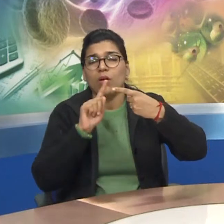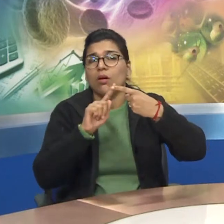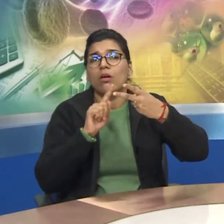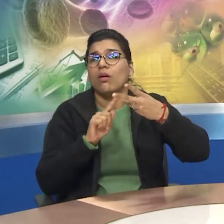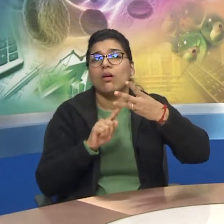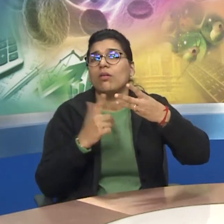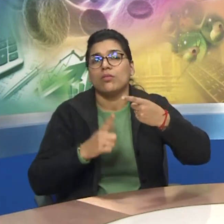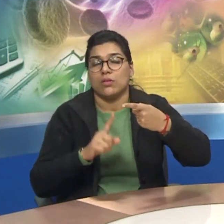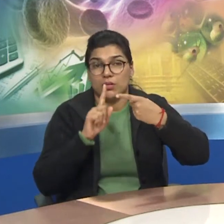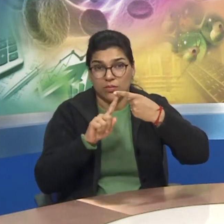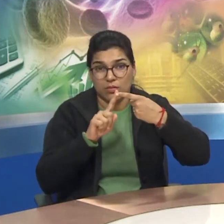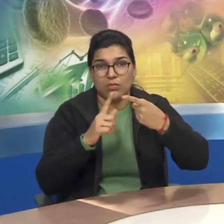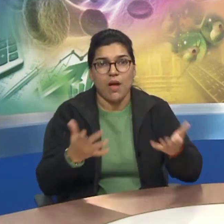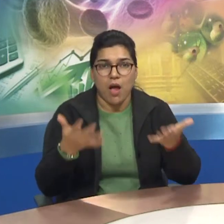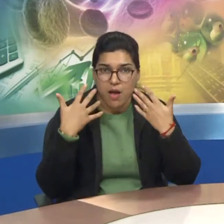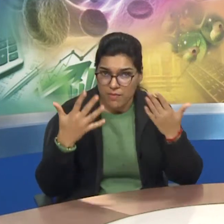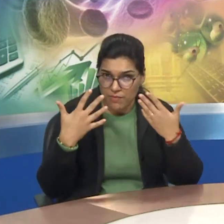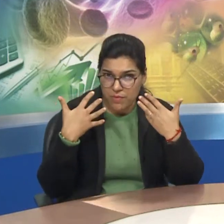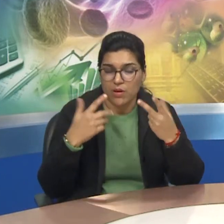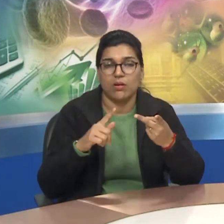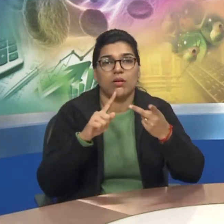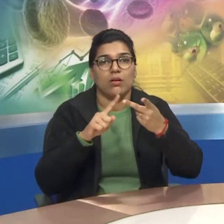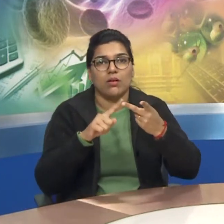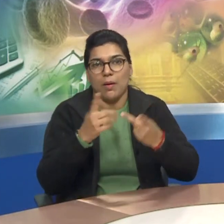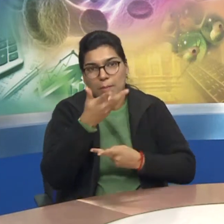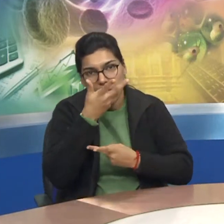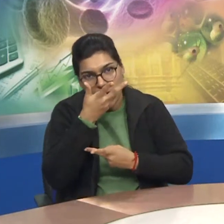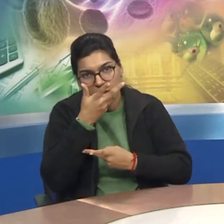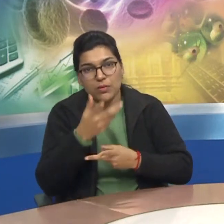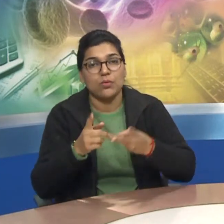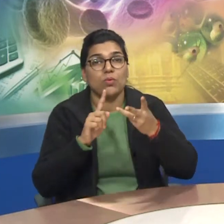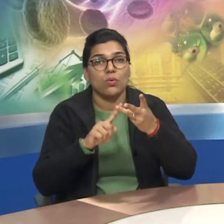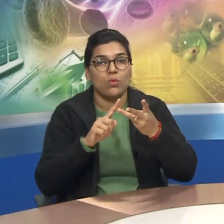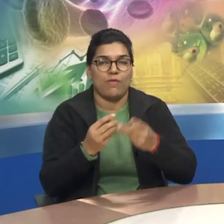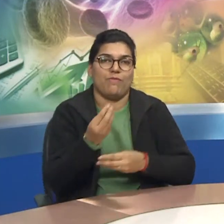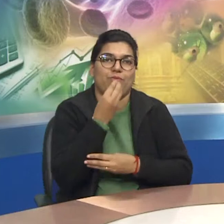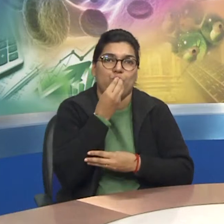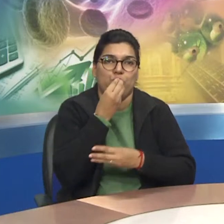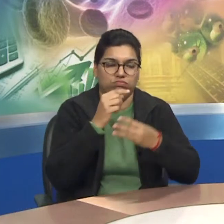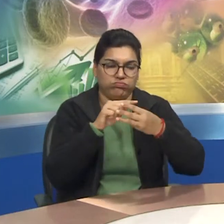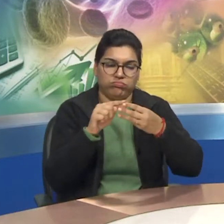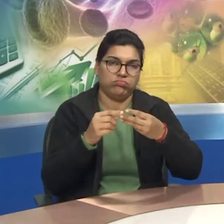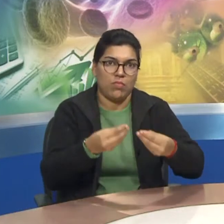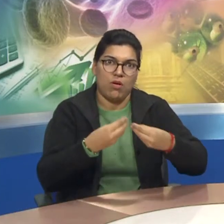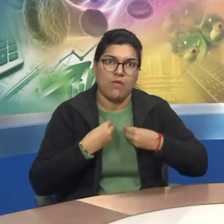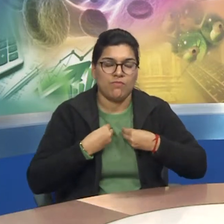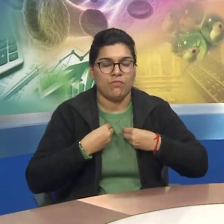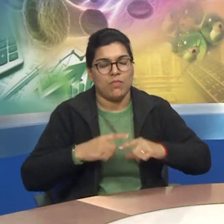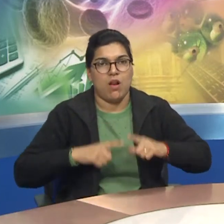We all need air, water, and food to live.